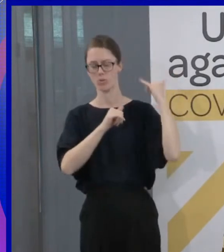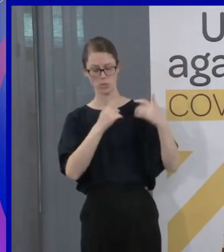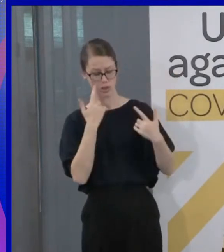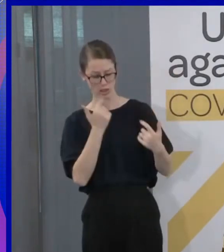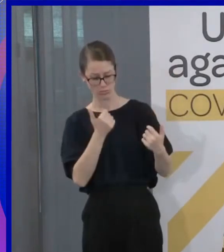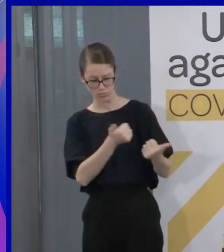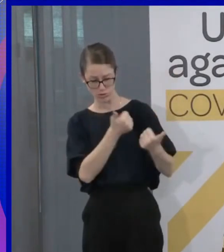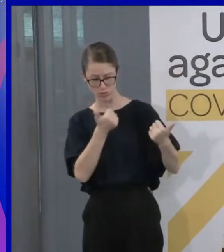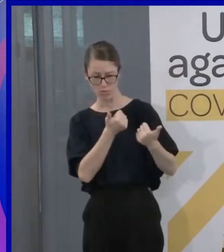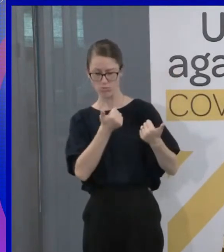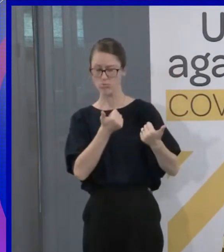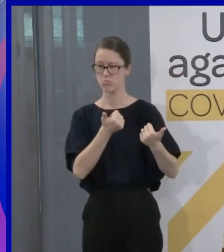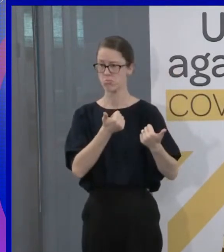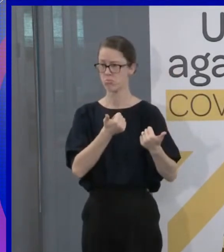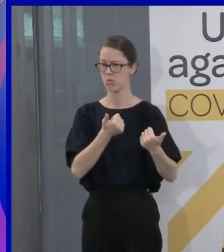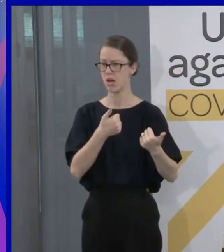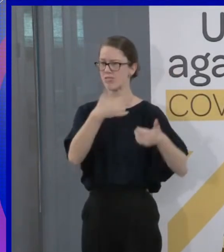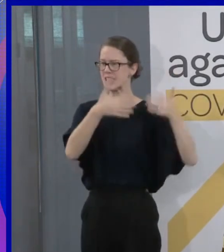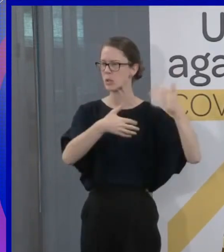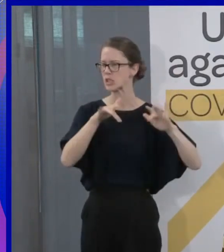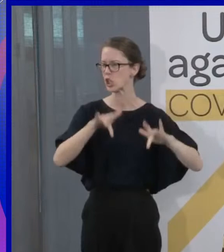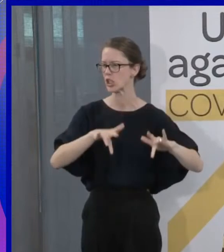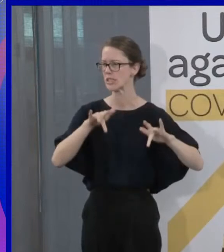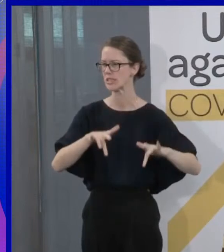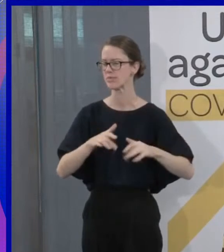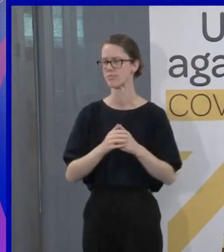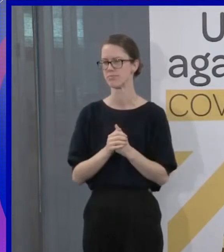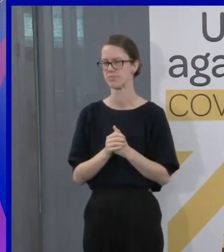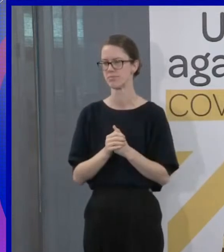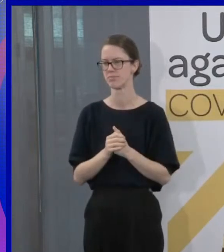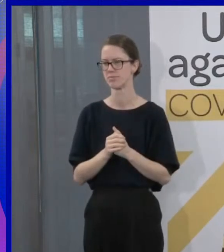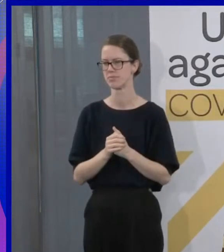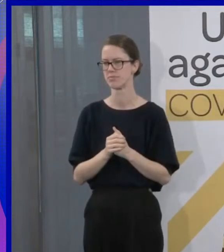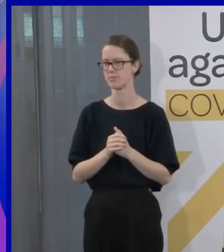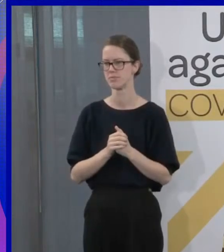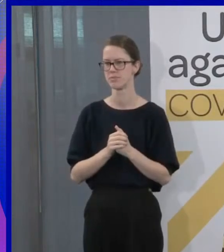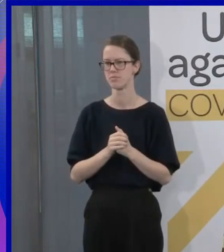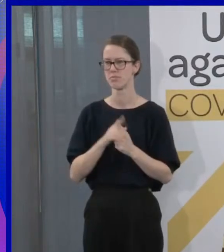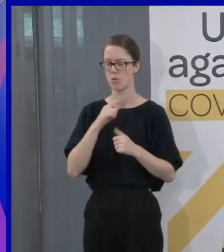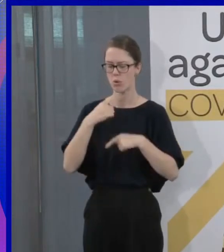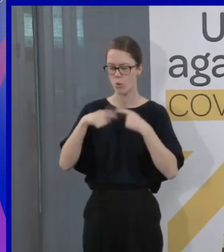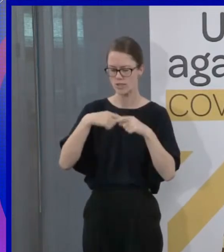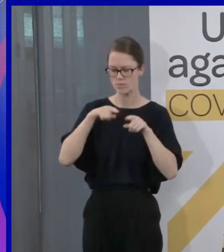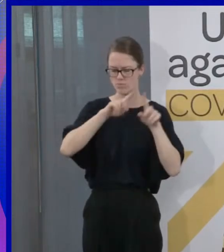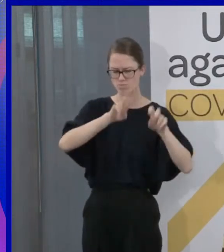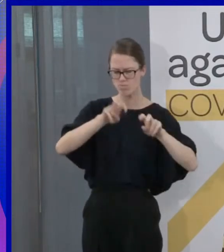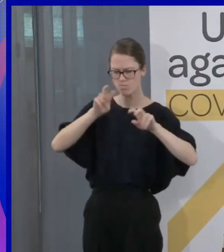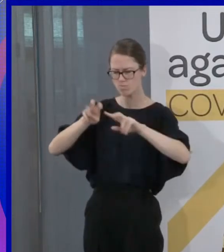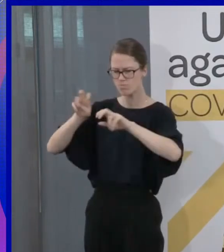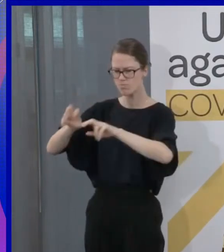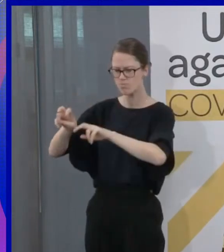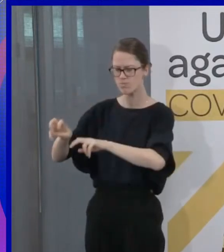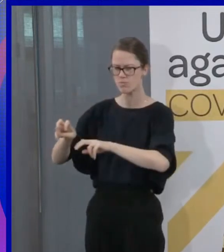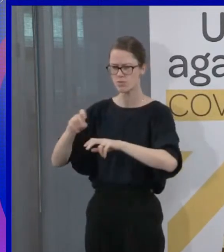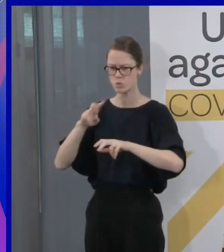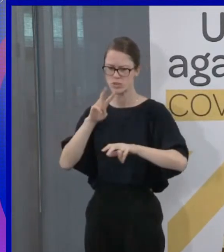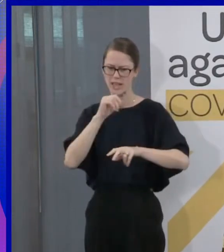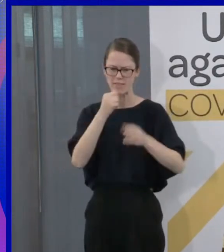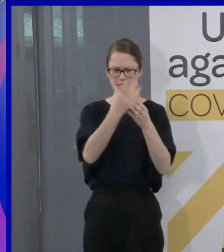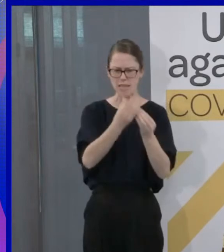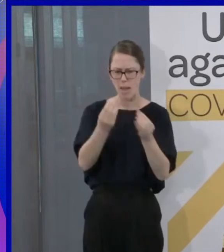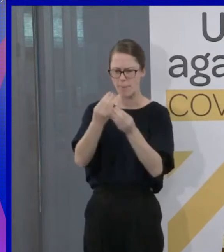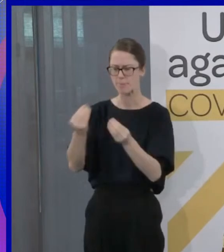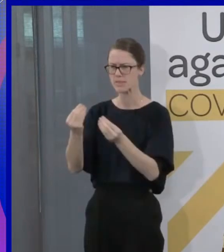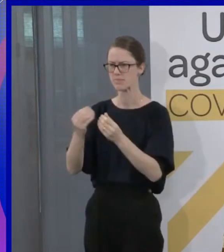is also very robust. I don't have the results of that audit, but again, it's just part of our constantly trying to find any potential weaknesses